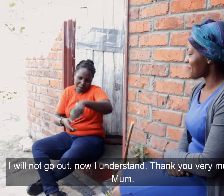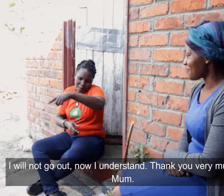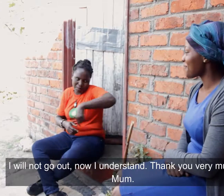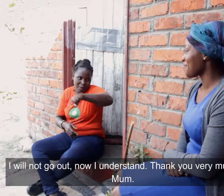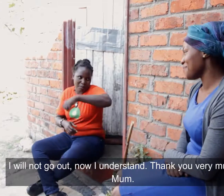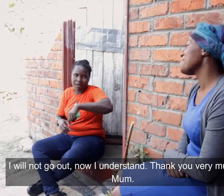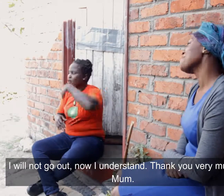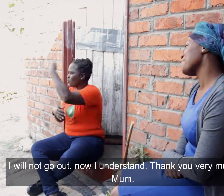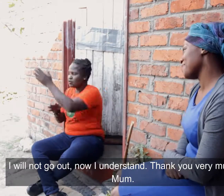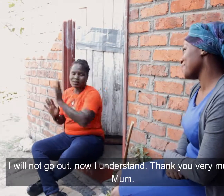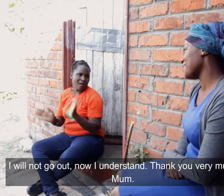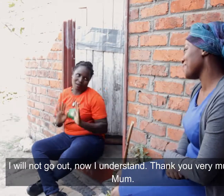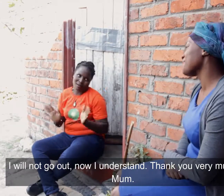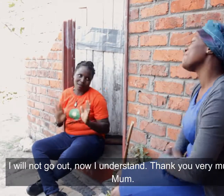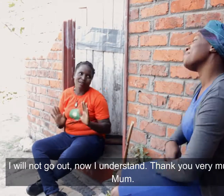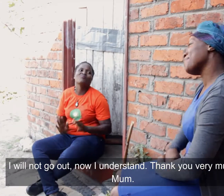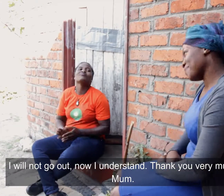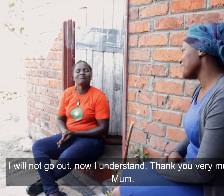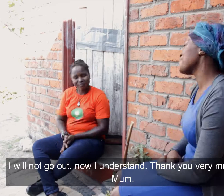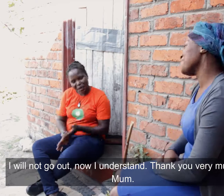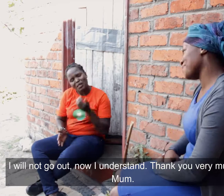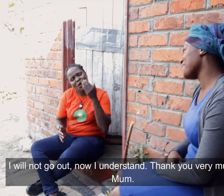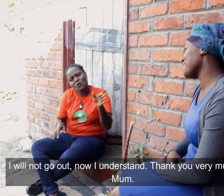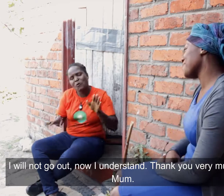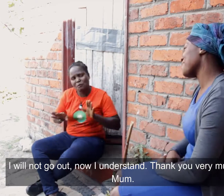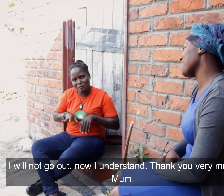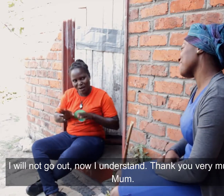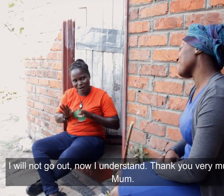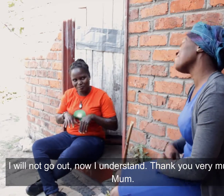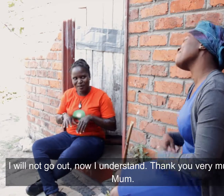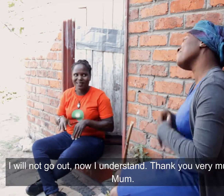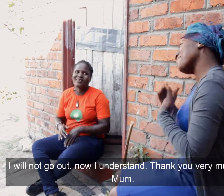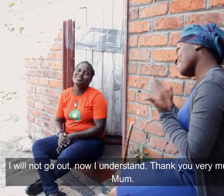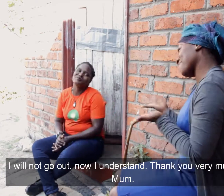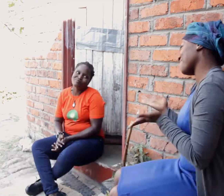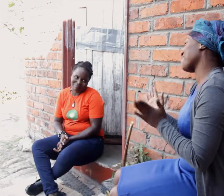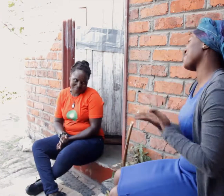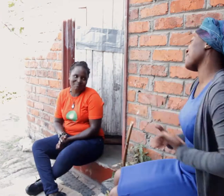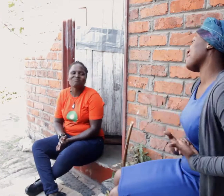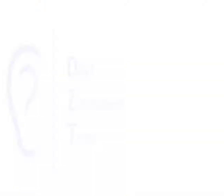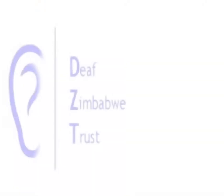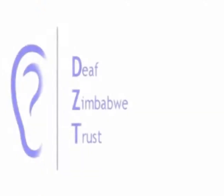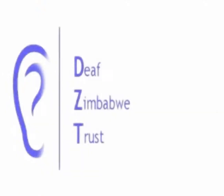I won't go out. Now I understand. Thank you so much, ma'am. Thank you